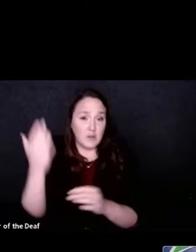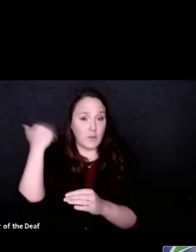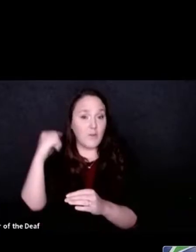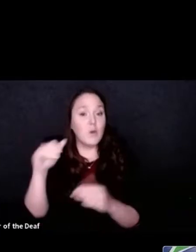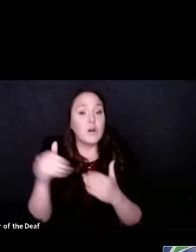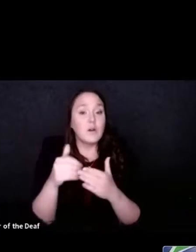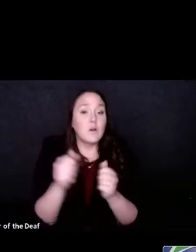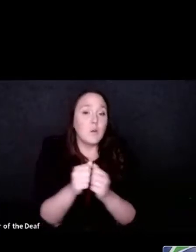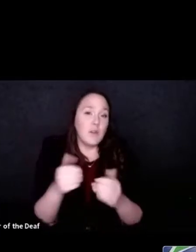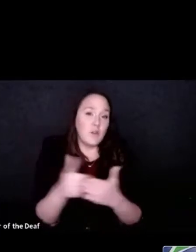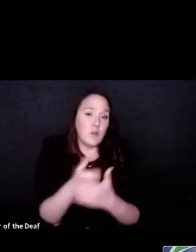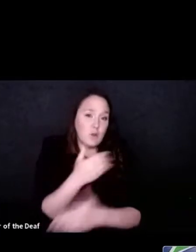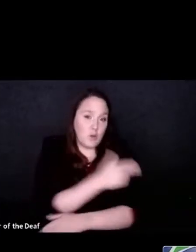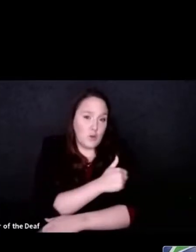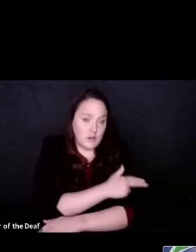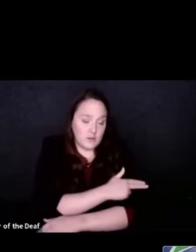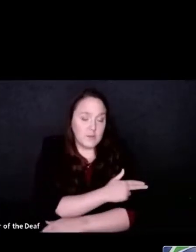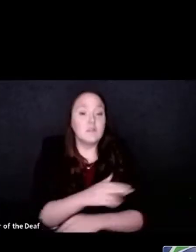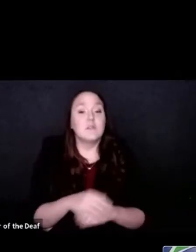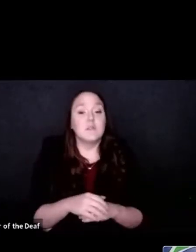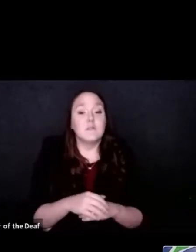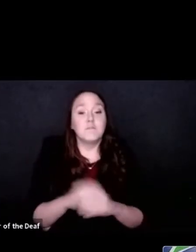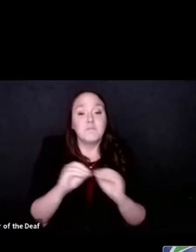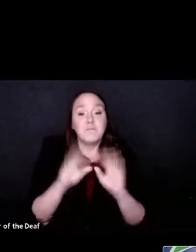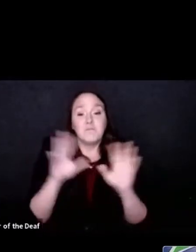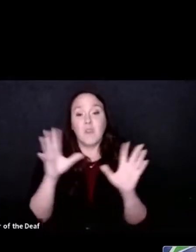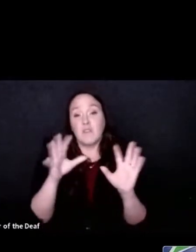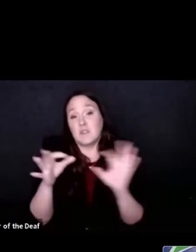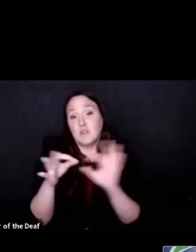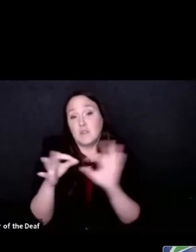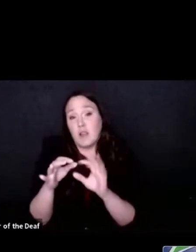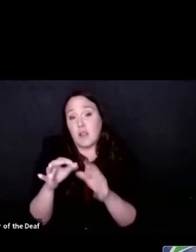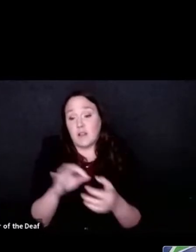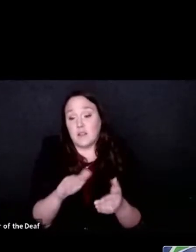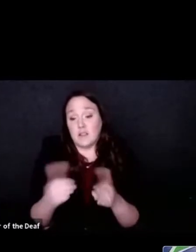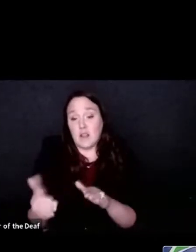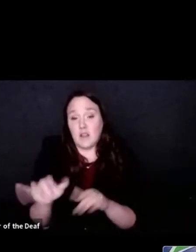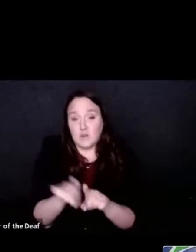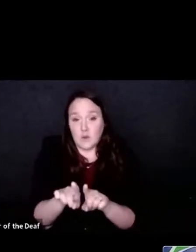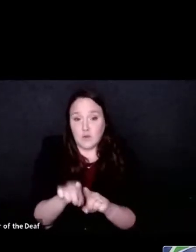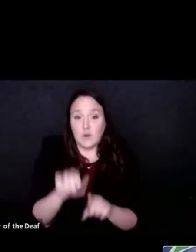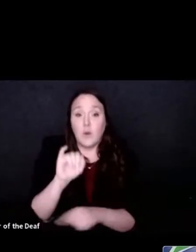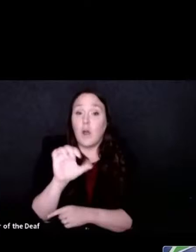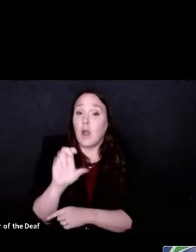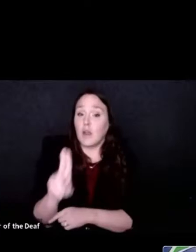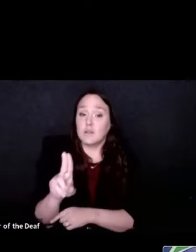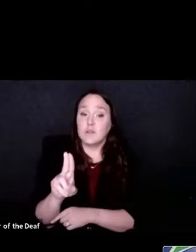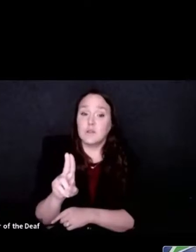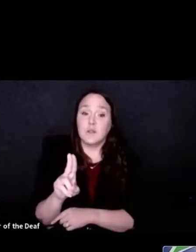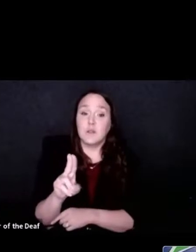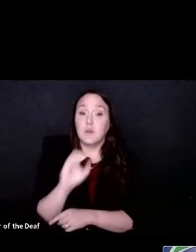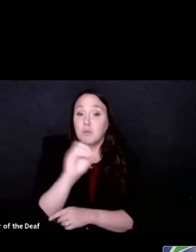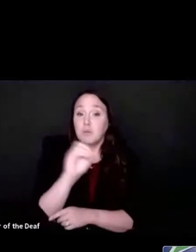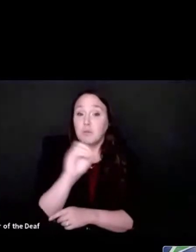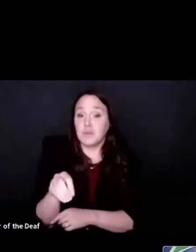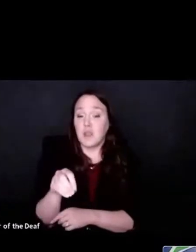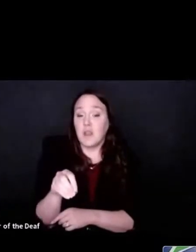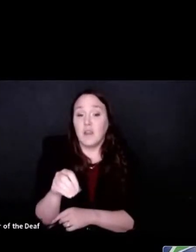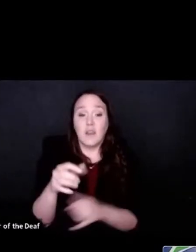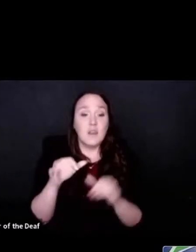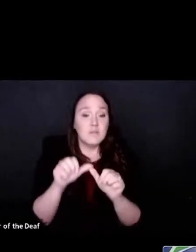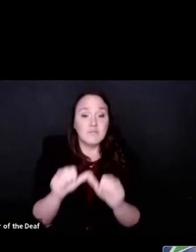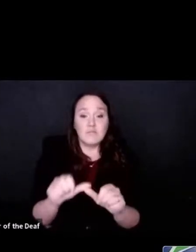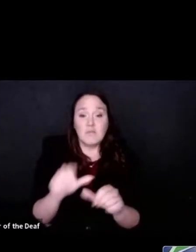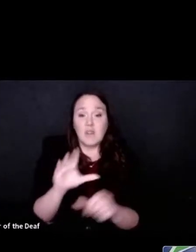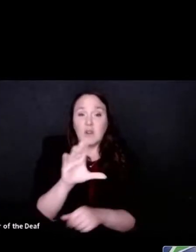and hospitalizations and obviously related deaths in our region. ICU percentages of that continue to be